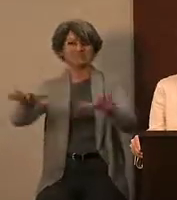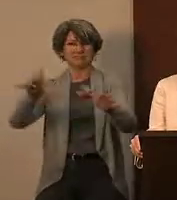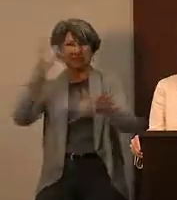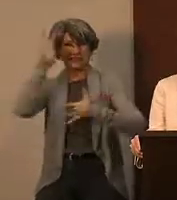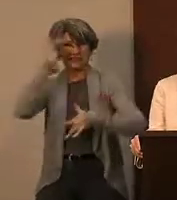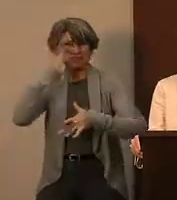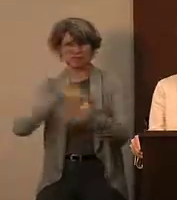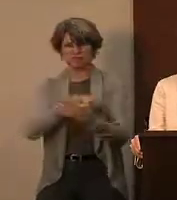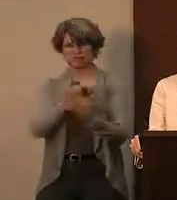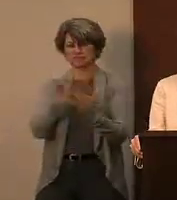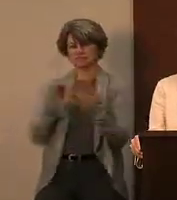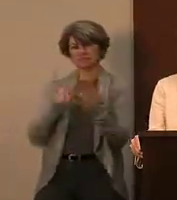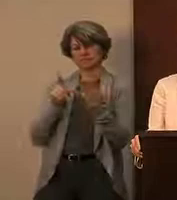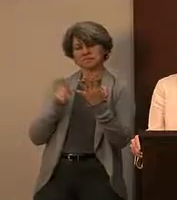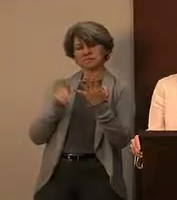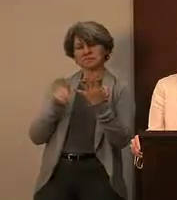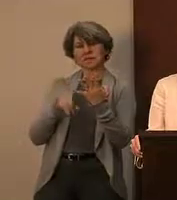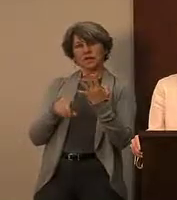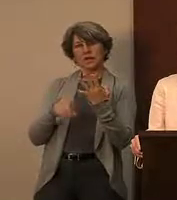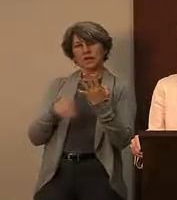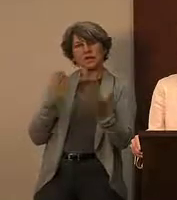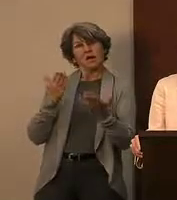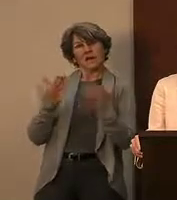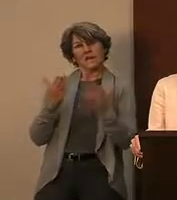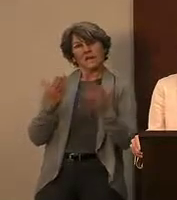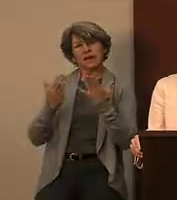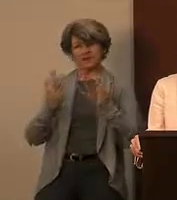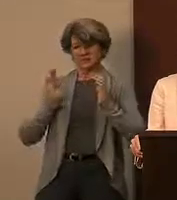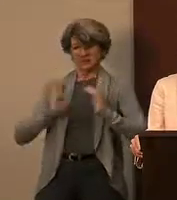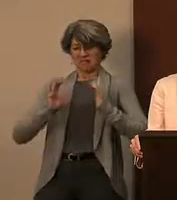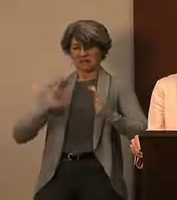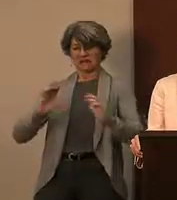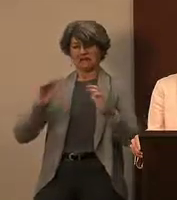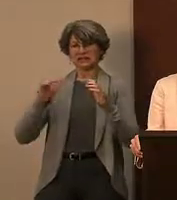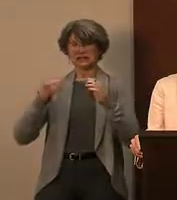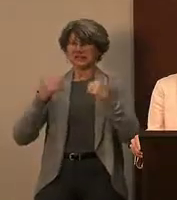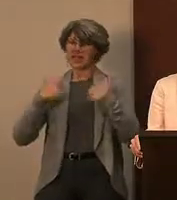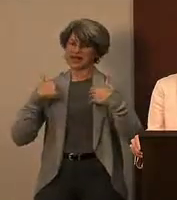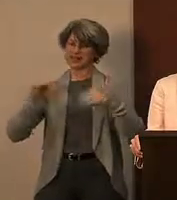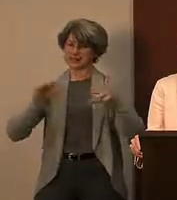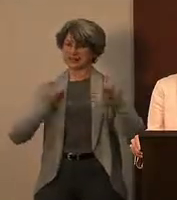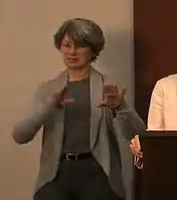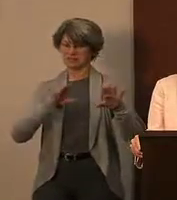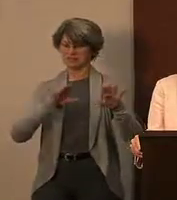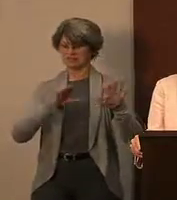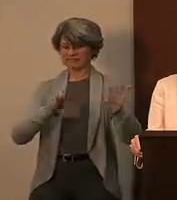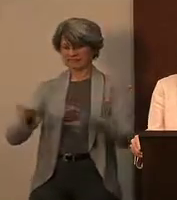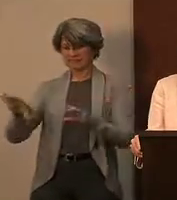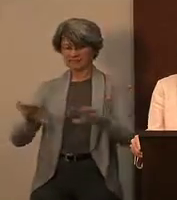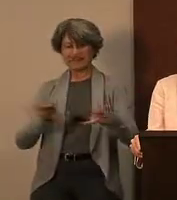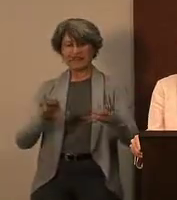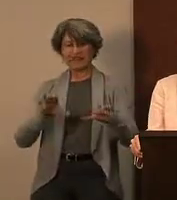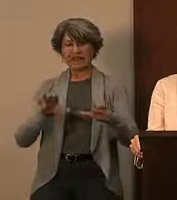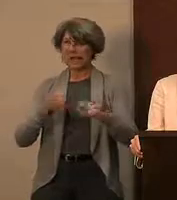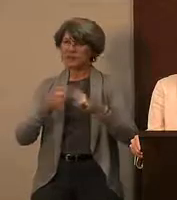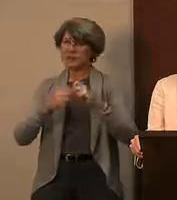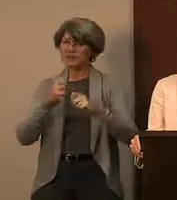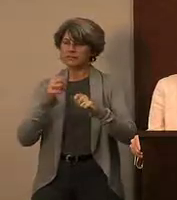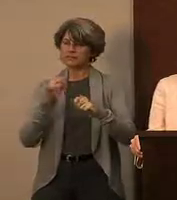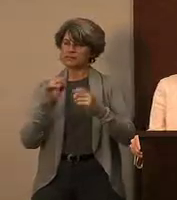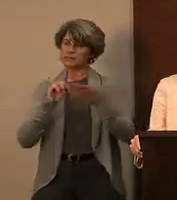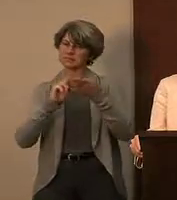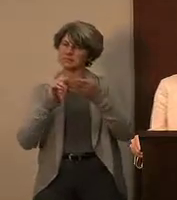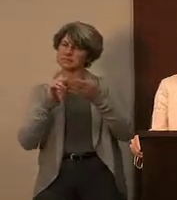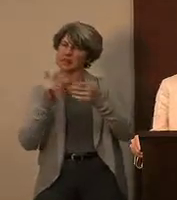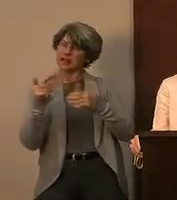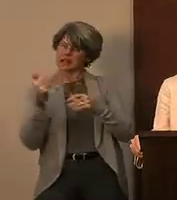thing that we could come in contact with is we may have clients with behavioral issues that have self-mutilation.